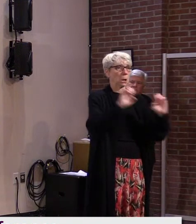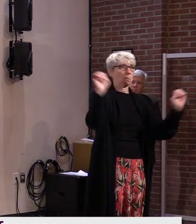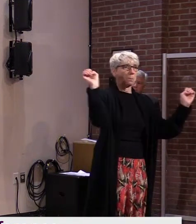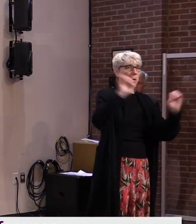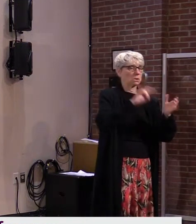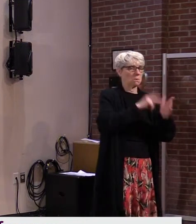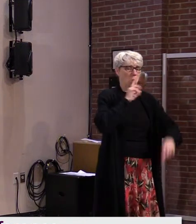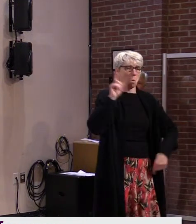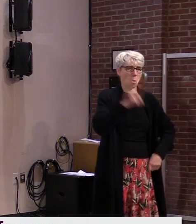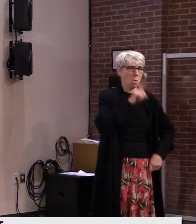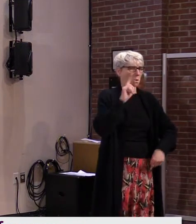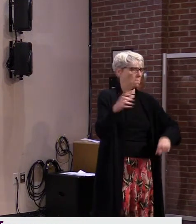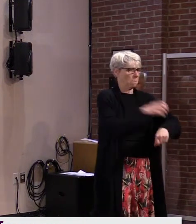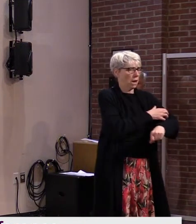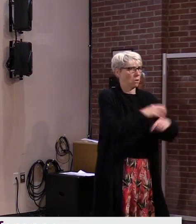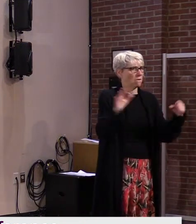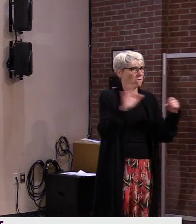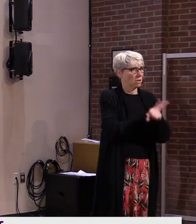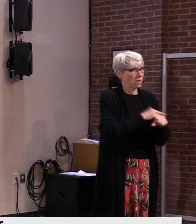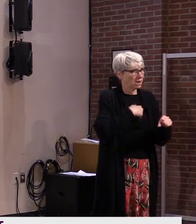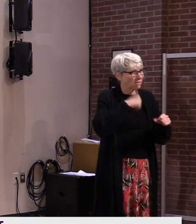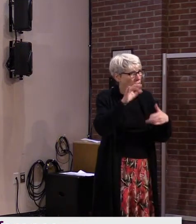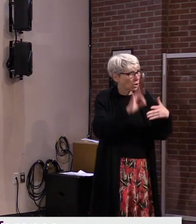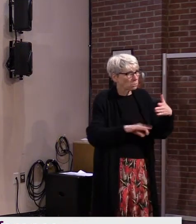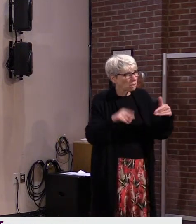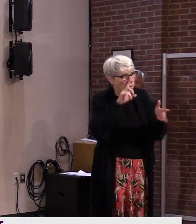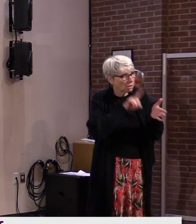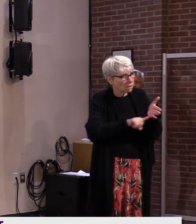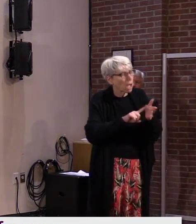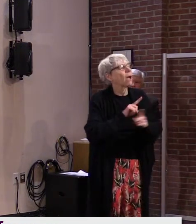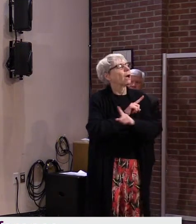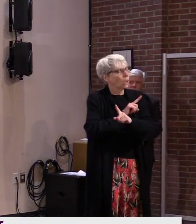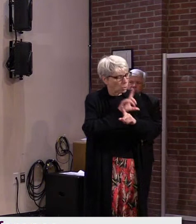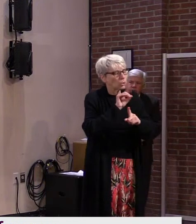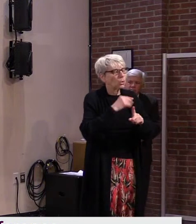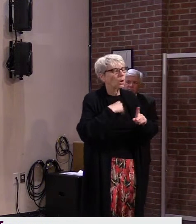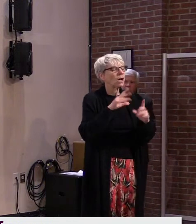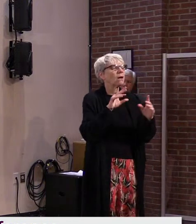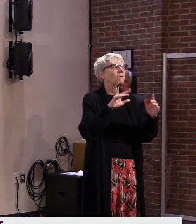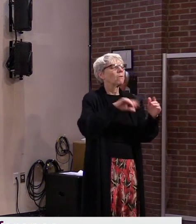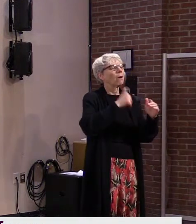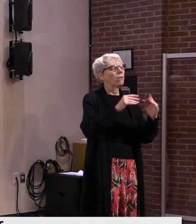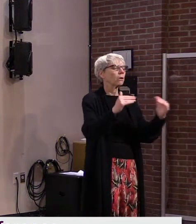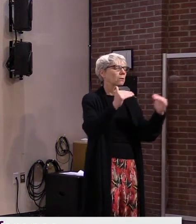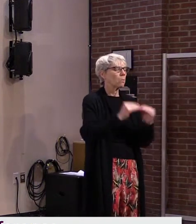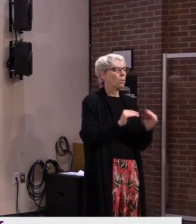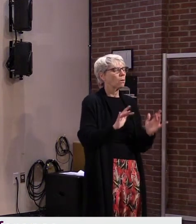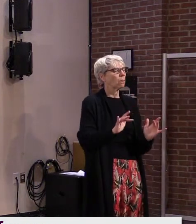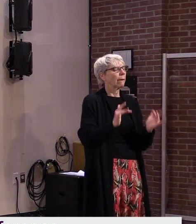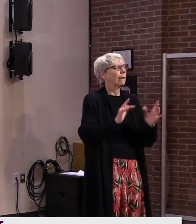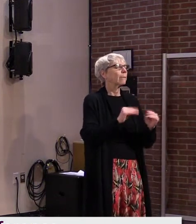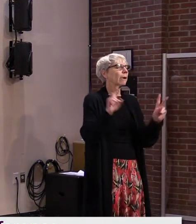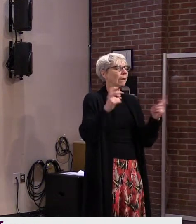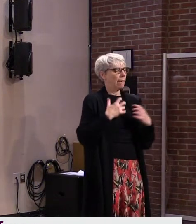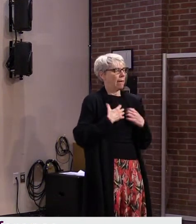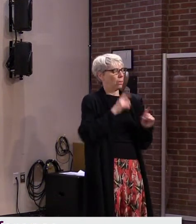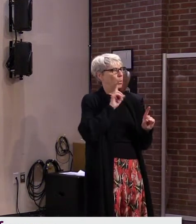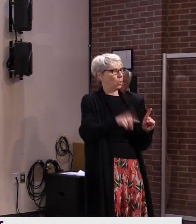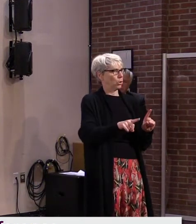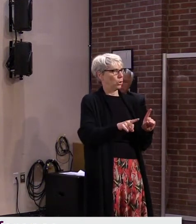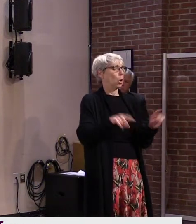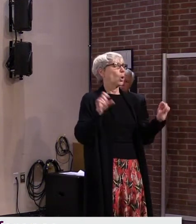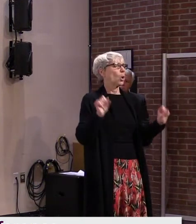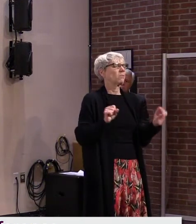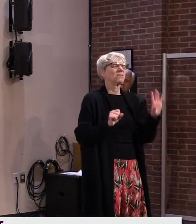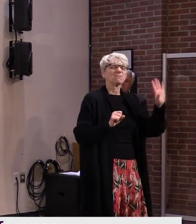there can be a health order. We know that, but it's not something that we're interested in doing at this point. I mean, we think that